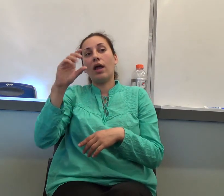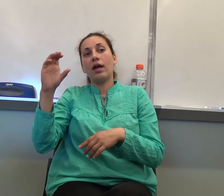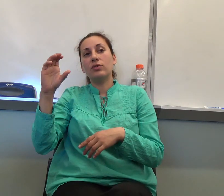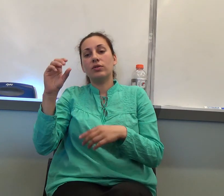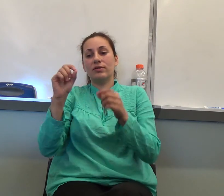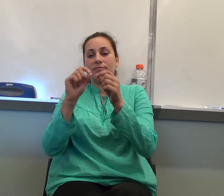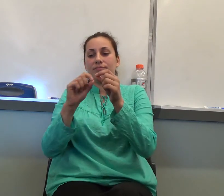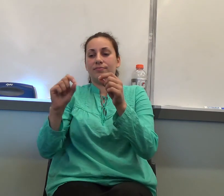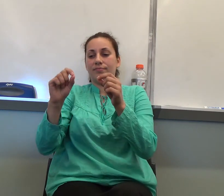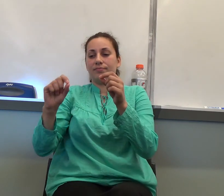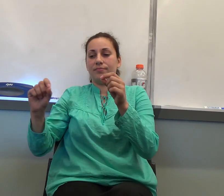this looks like is the following.